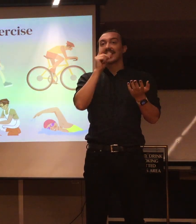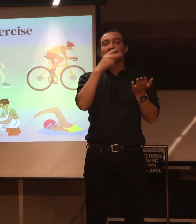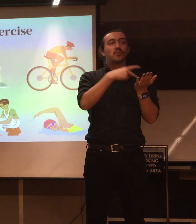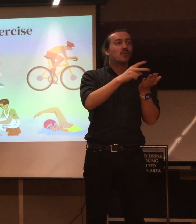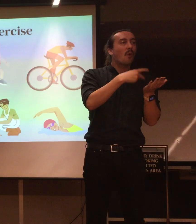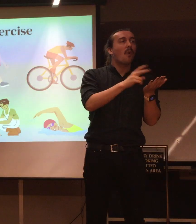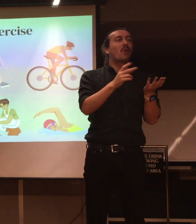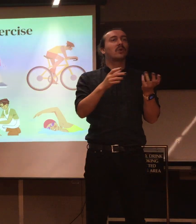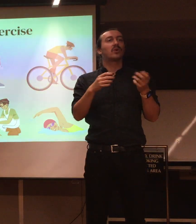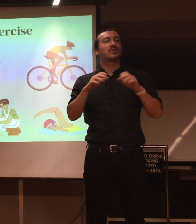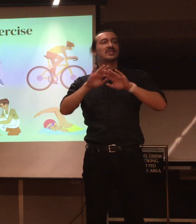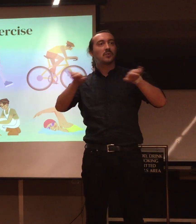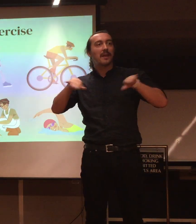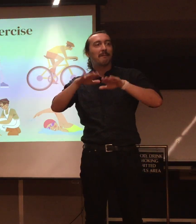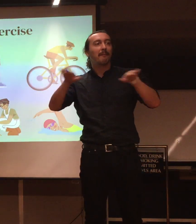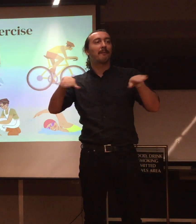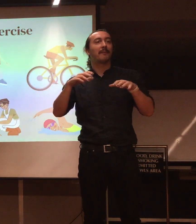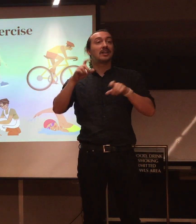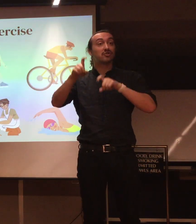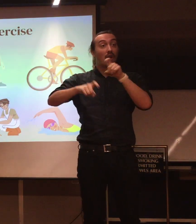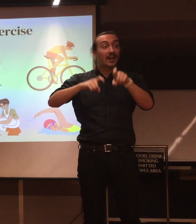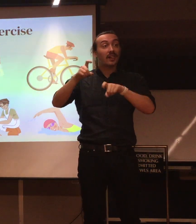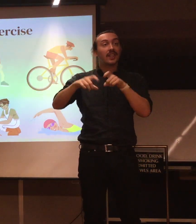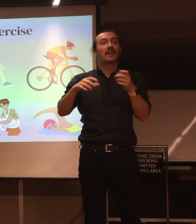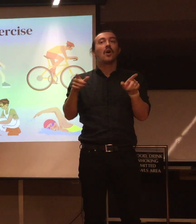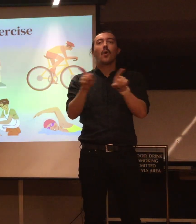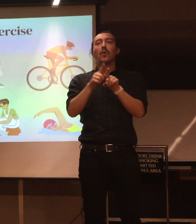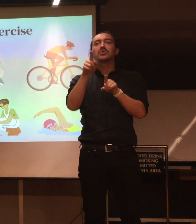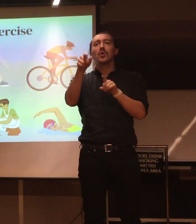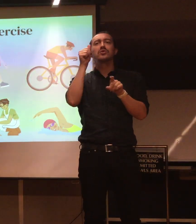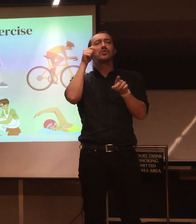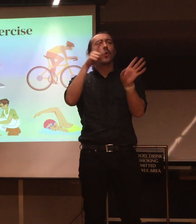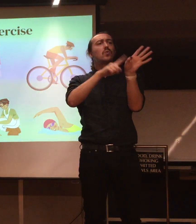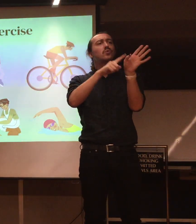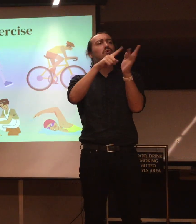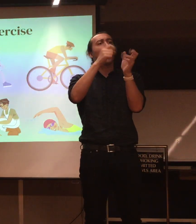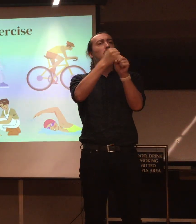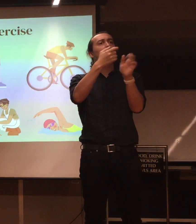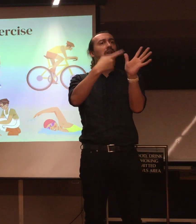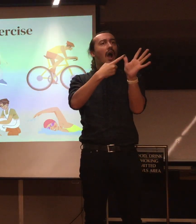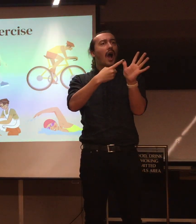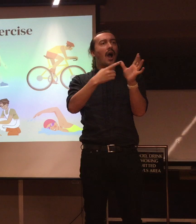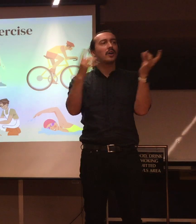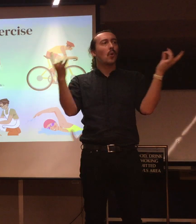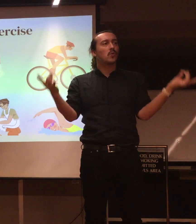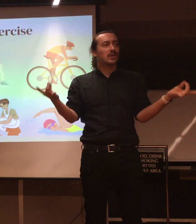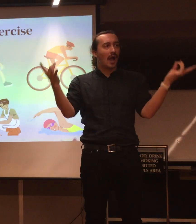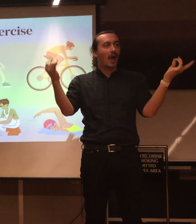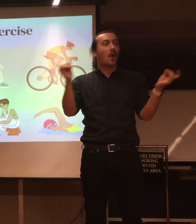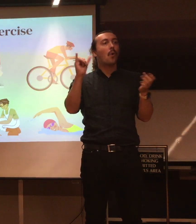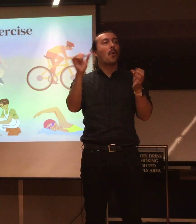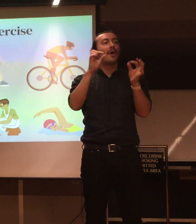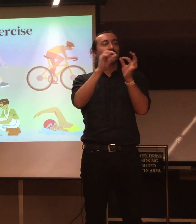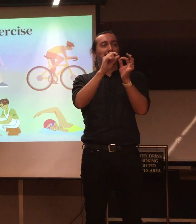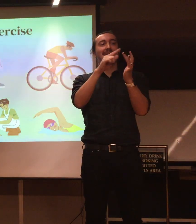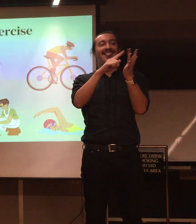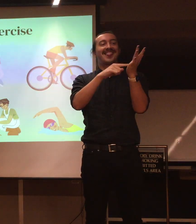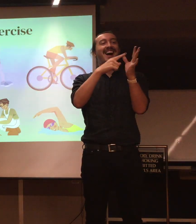cycling, even things like yoga or Pilates, gardening, like you mentioned over here,